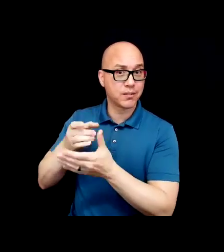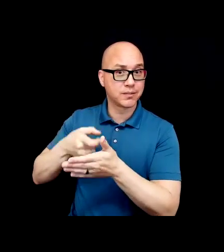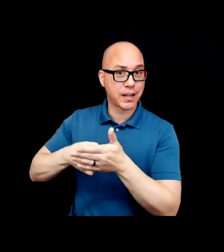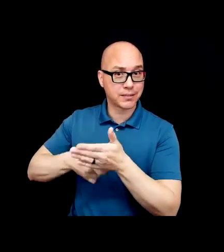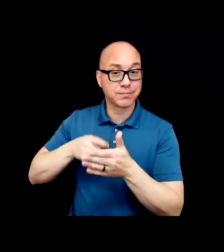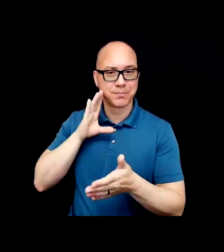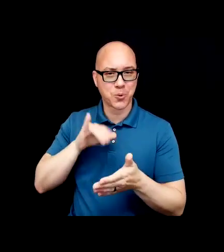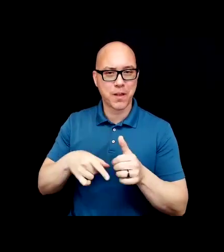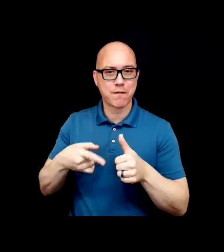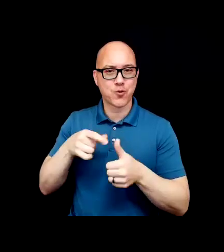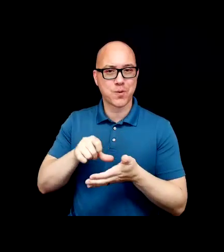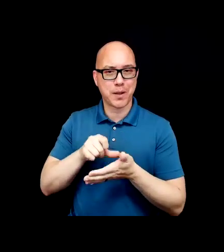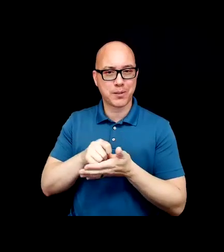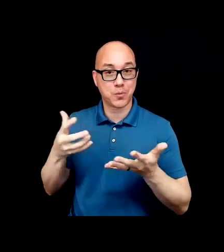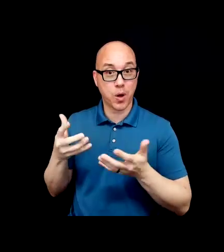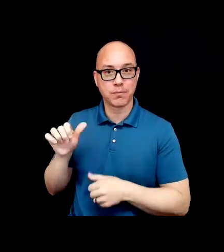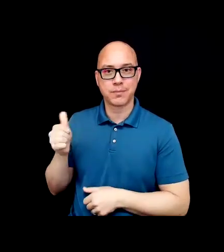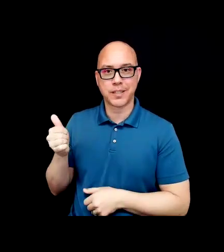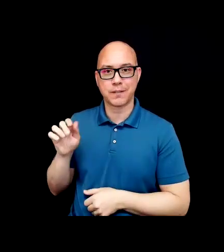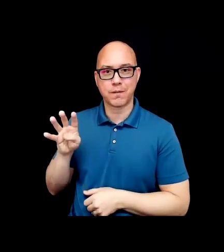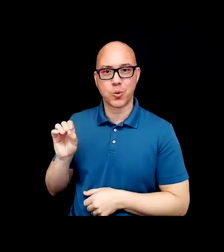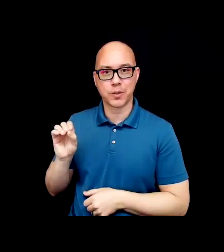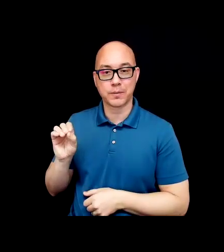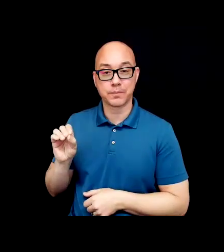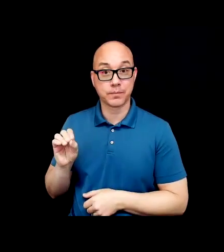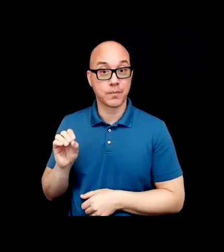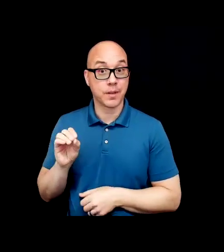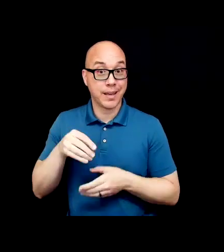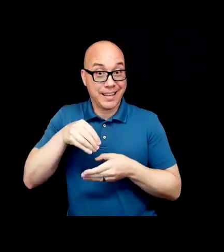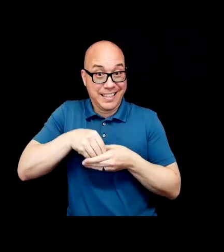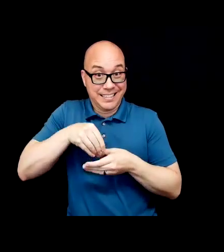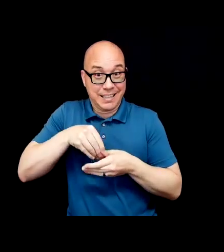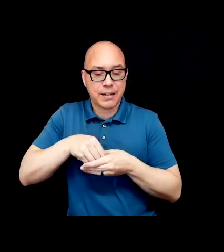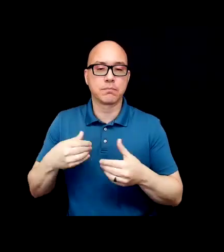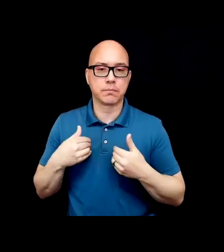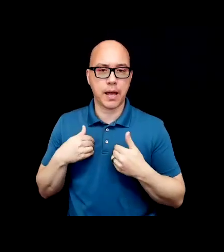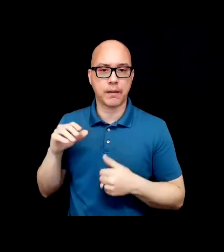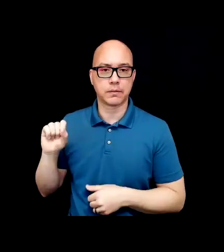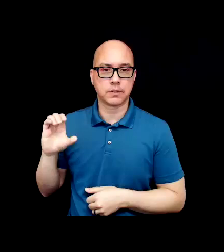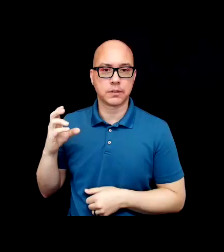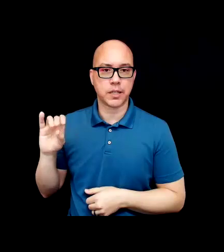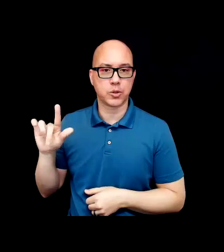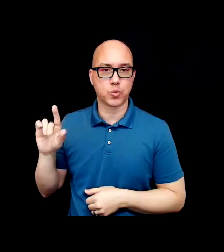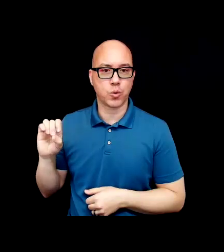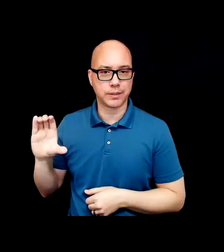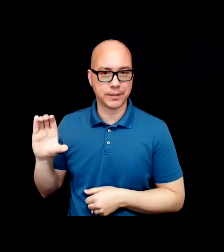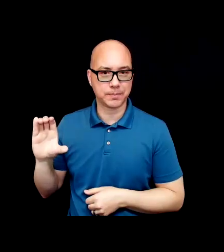return is the 1040. Well, the Schedule C lives within that packet. And so if you are a sole proprietor, just